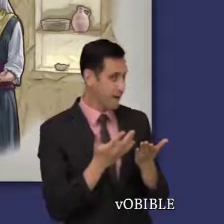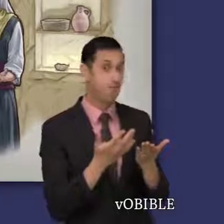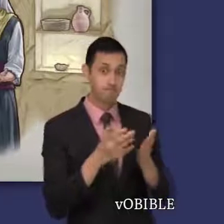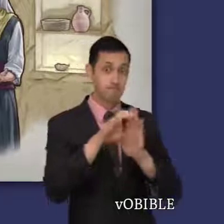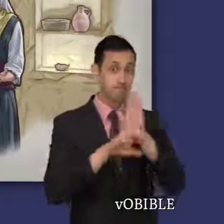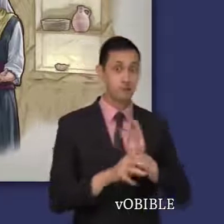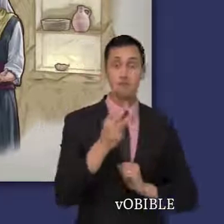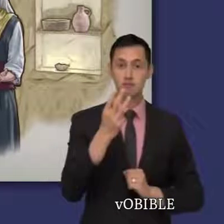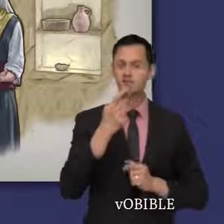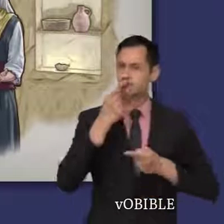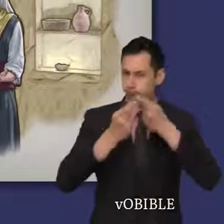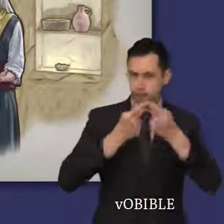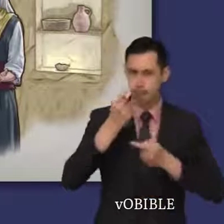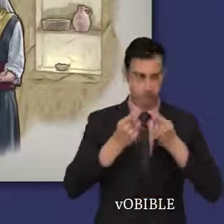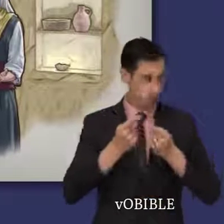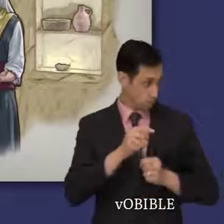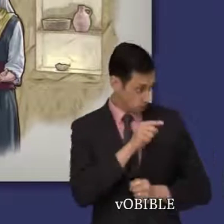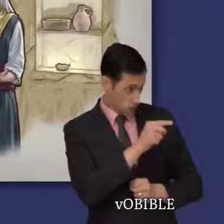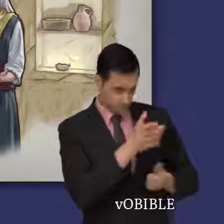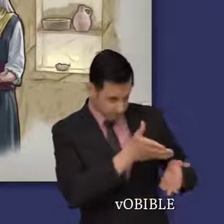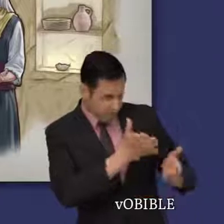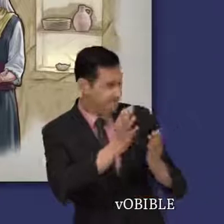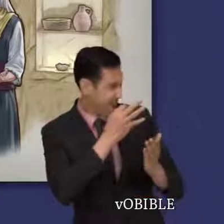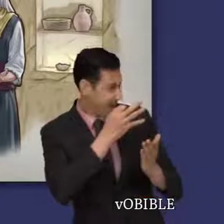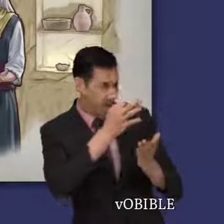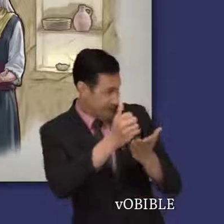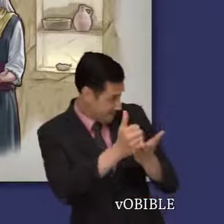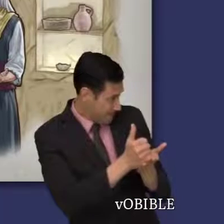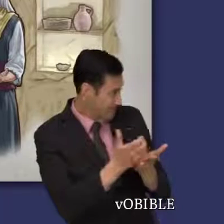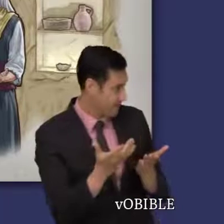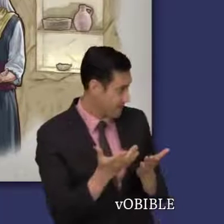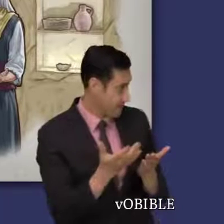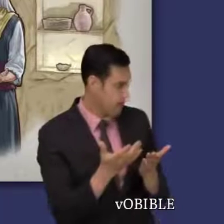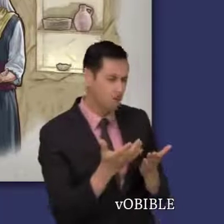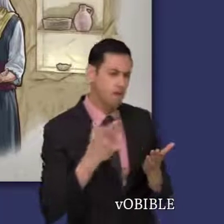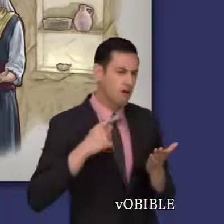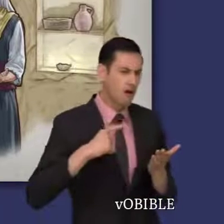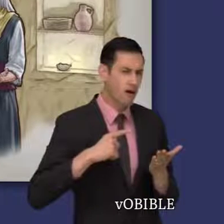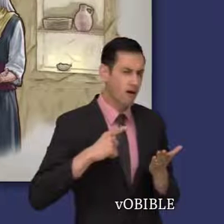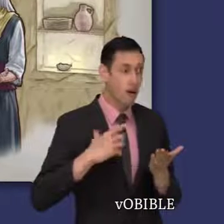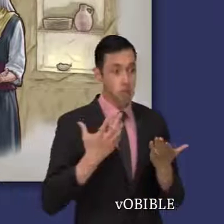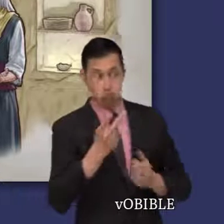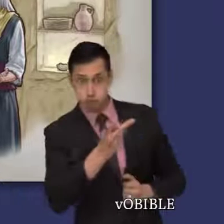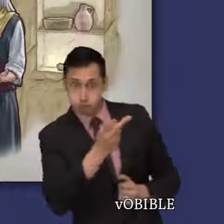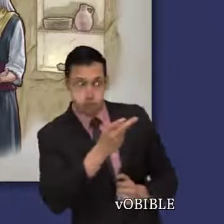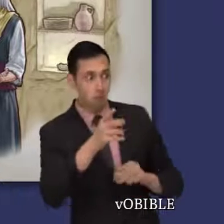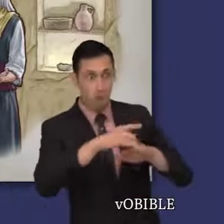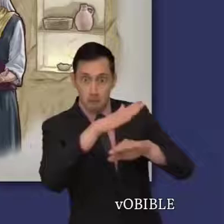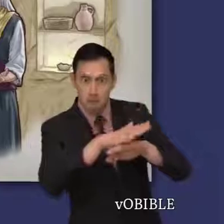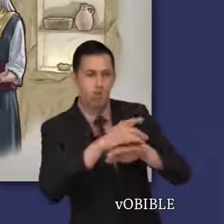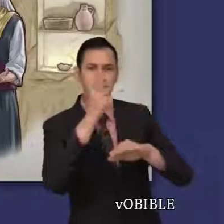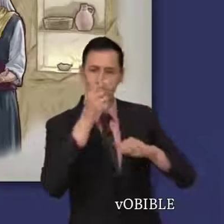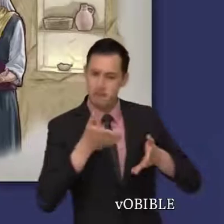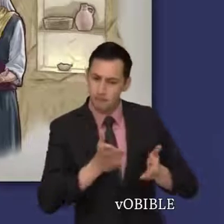Boaz to act as repurchaser. He and Ruth could then raise up offspring for Naomi in order to carry on the